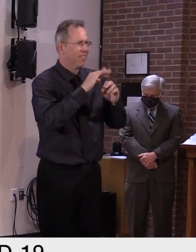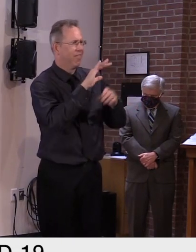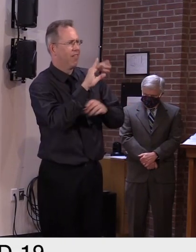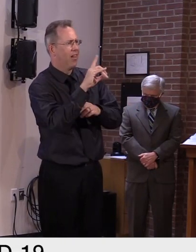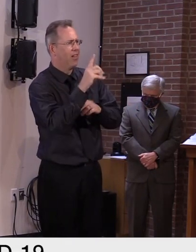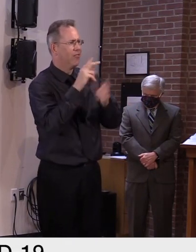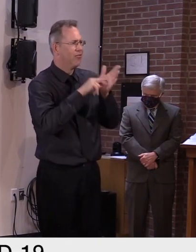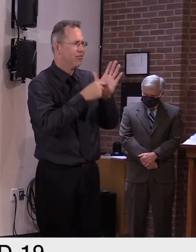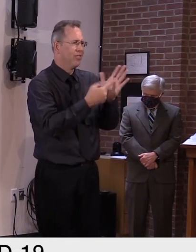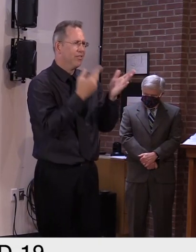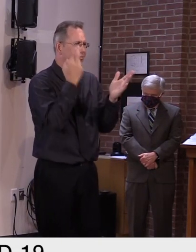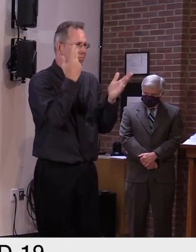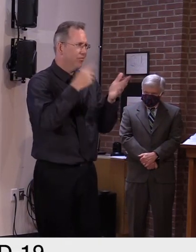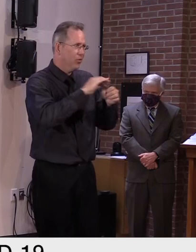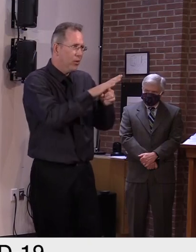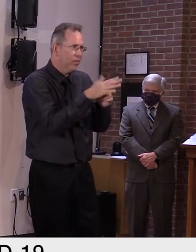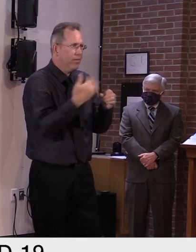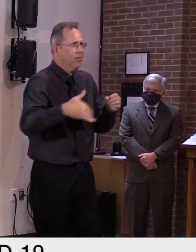of the virus.